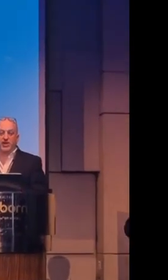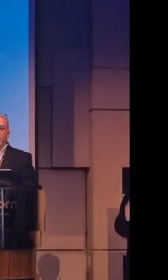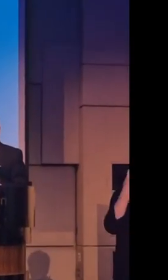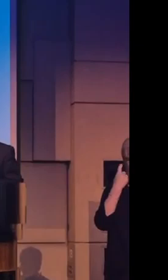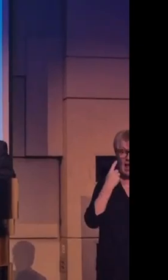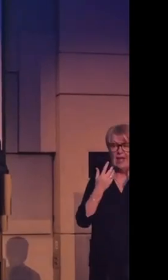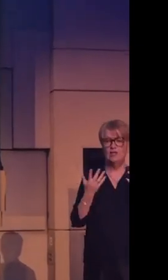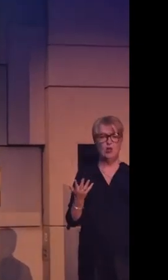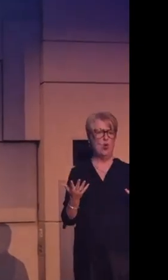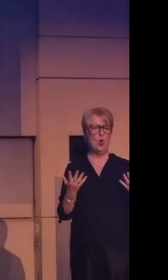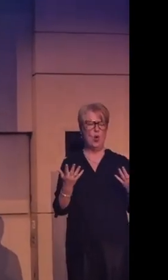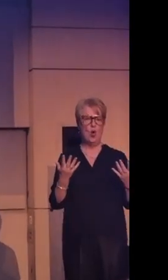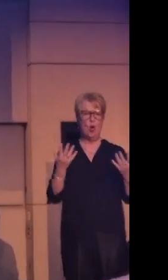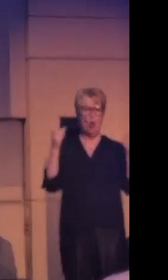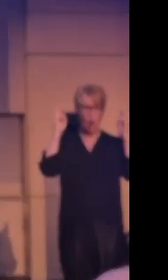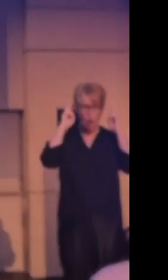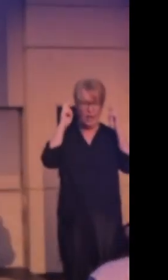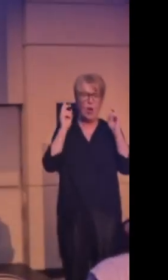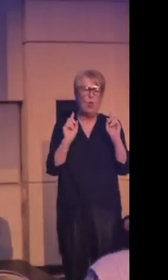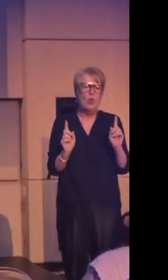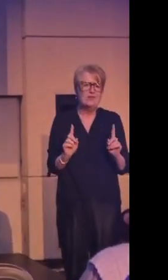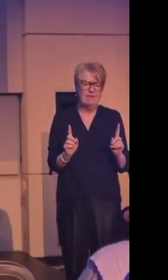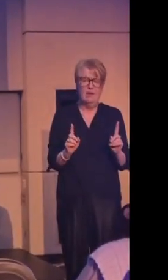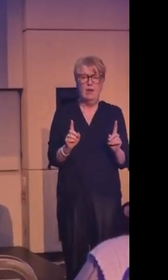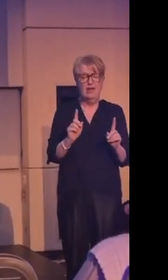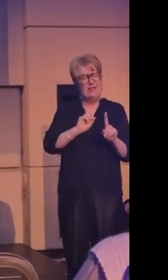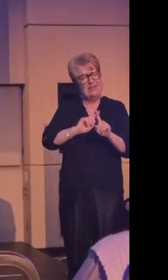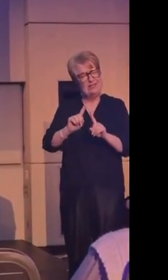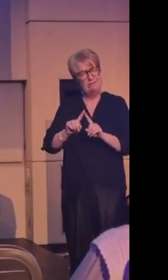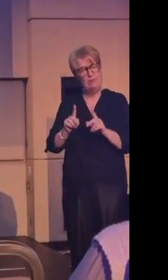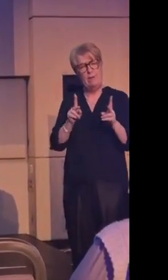surgery, including cochlear implants.